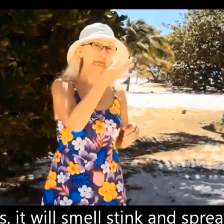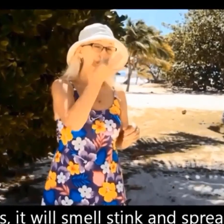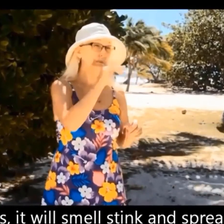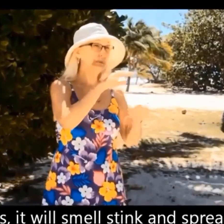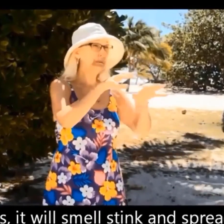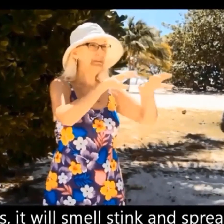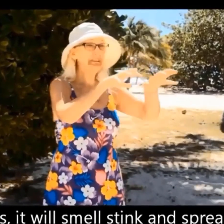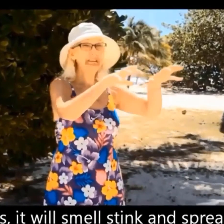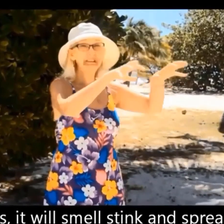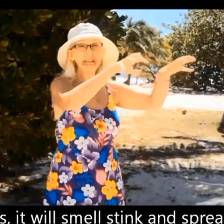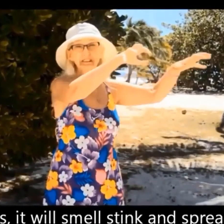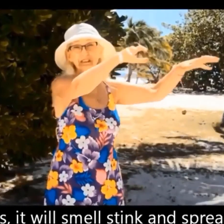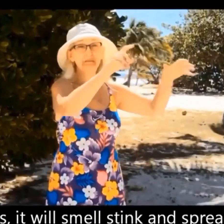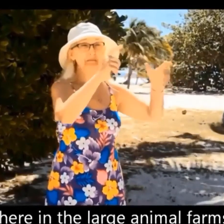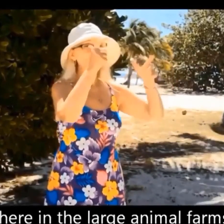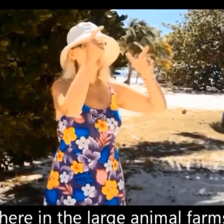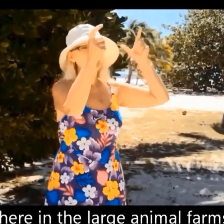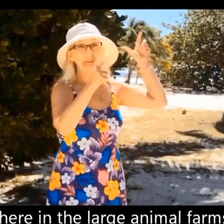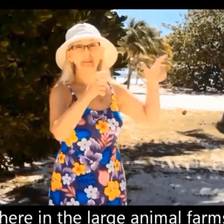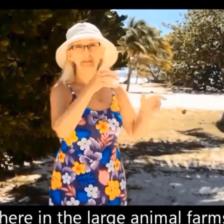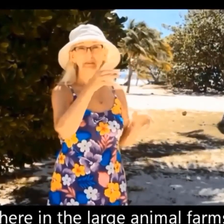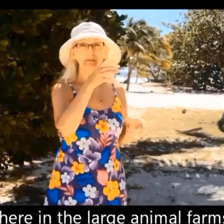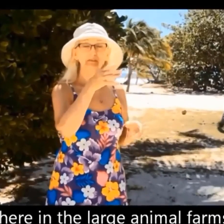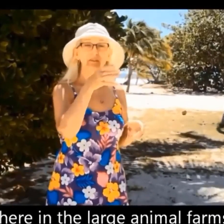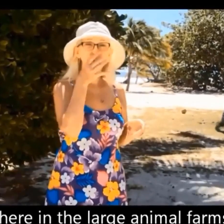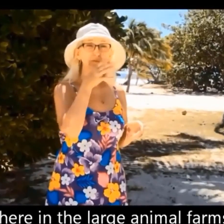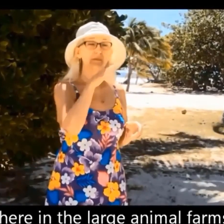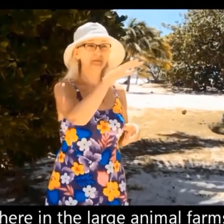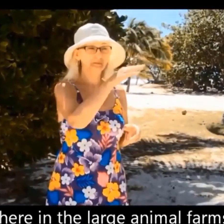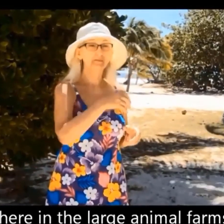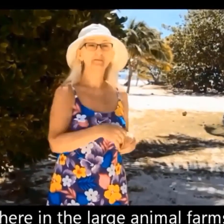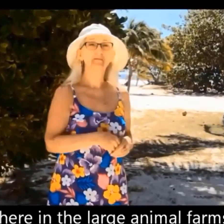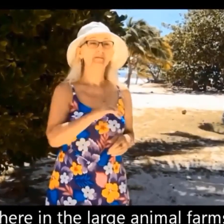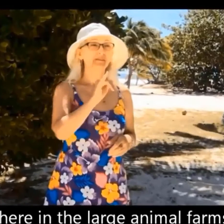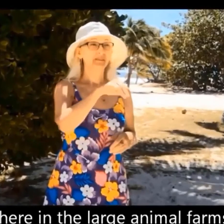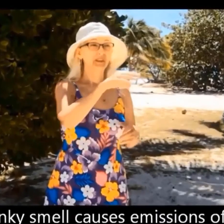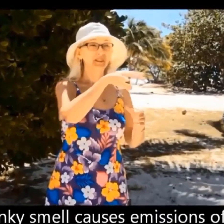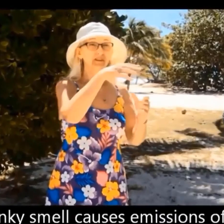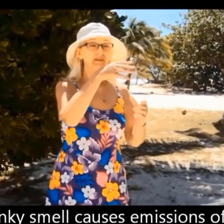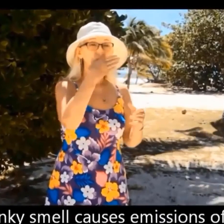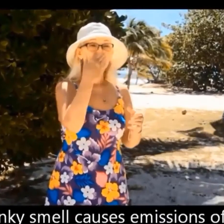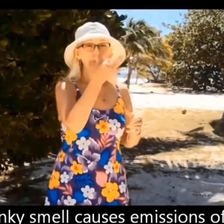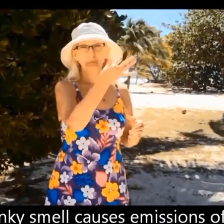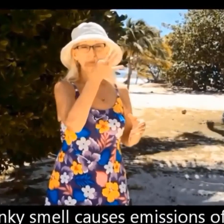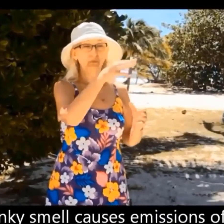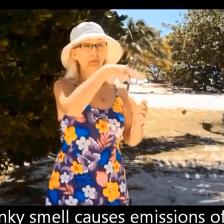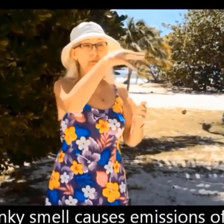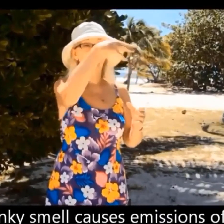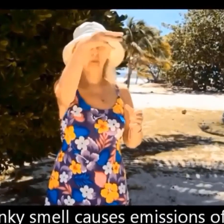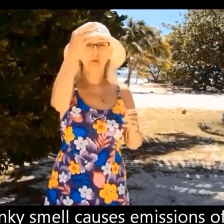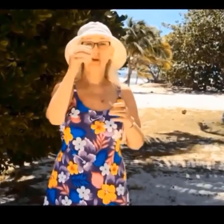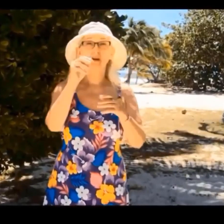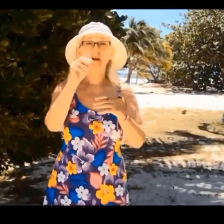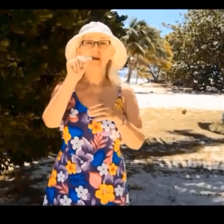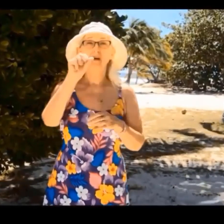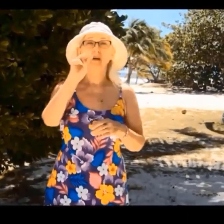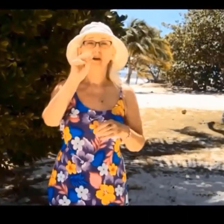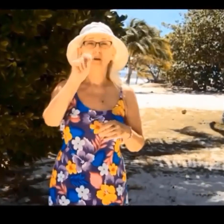will smell and stink and spread everywhere in these large factory farms. The stinky smell causes